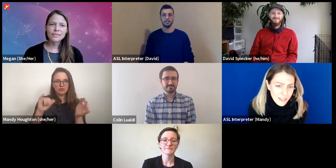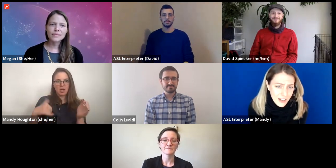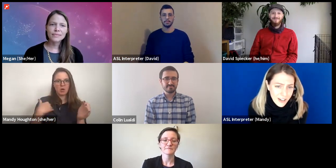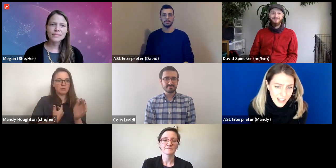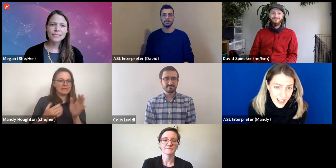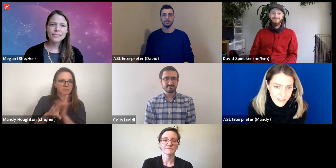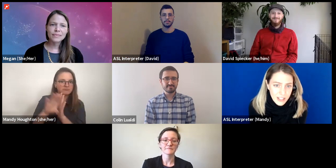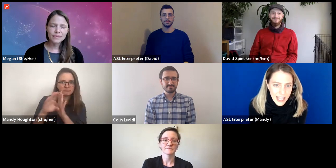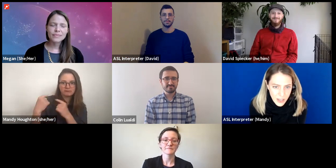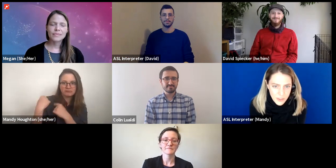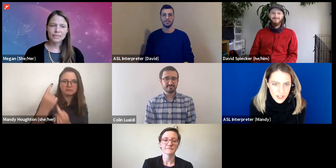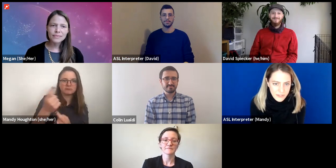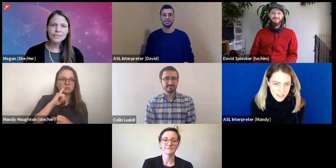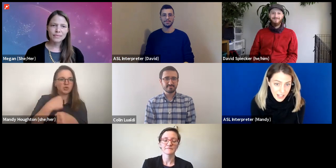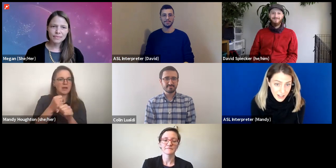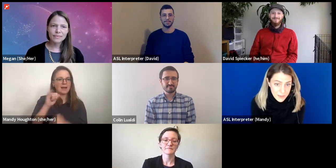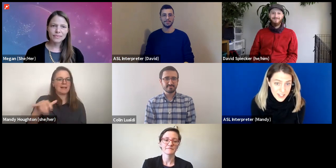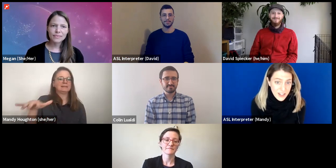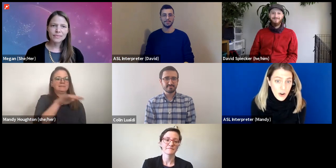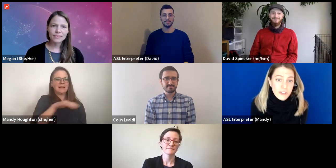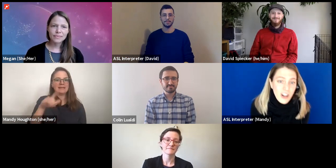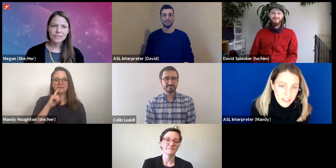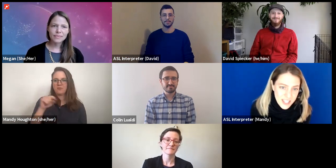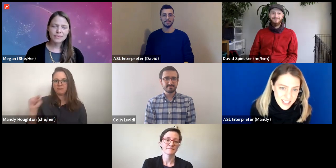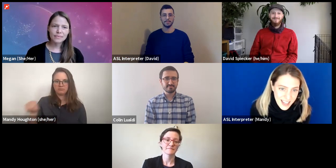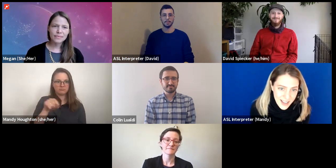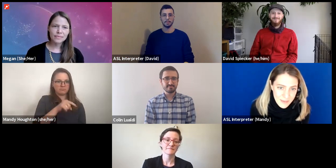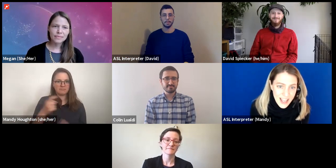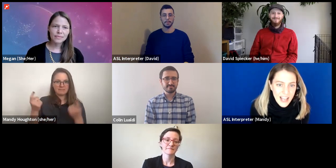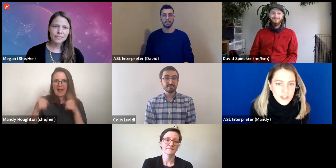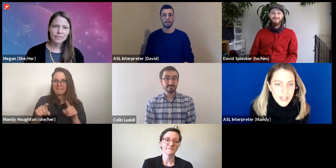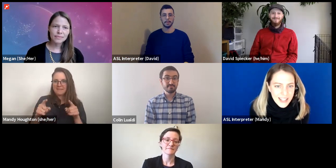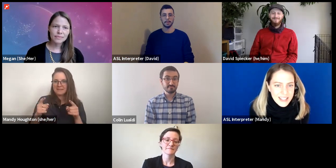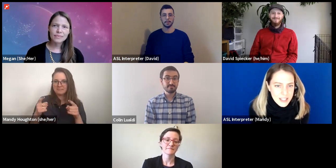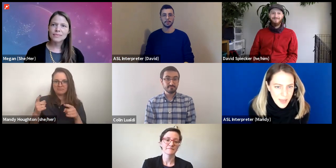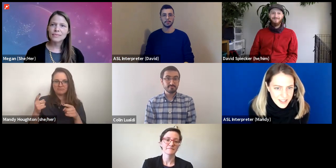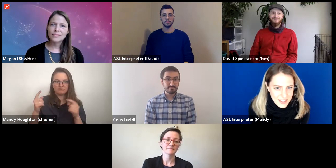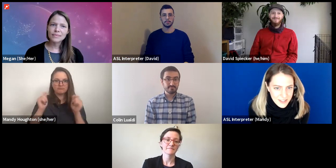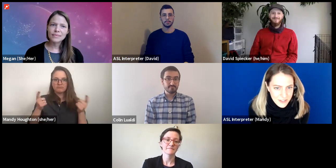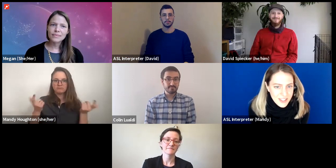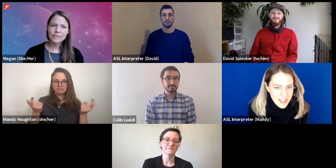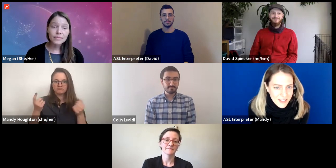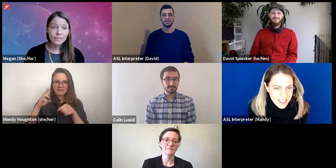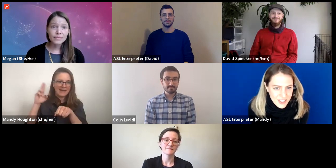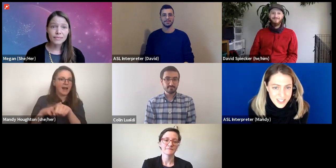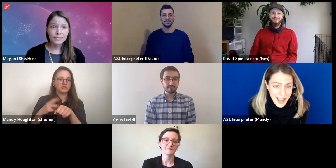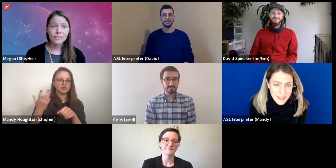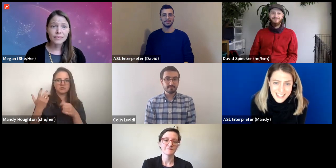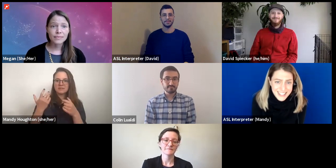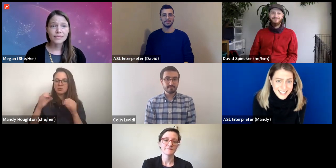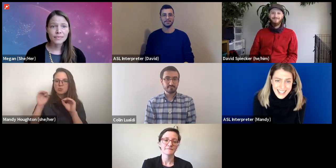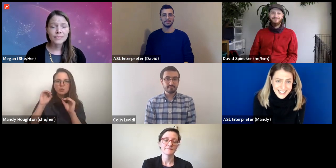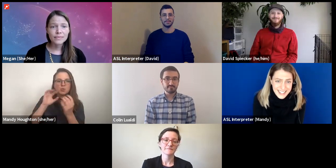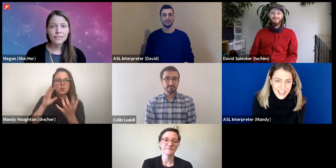every level of our life. The language that we've developed over all of this time has created space for these conversations to